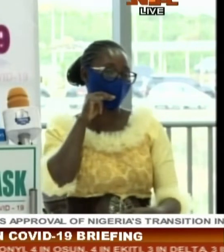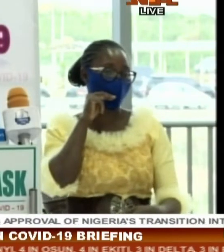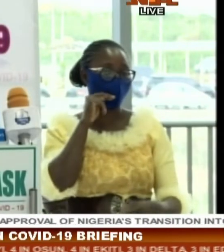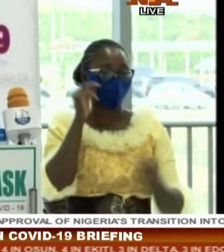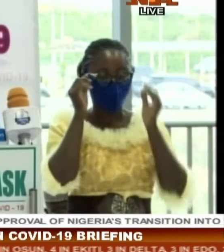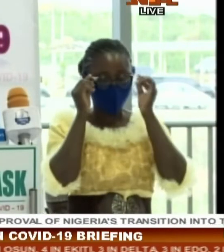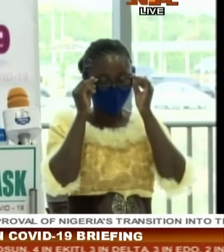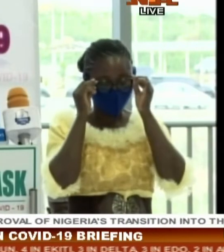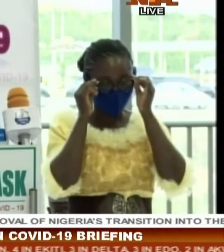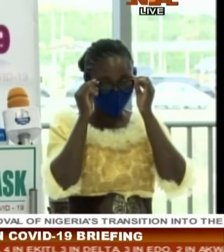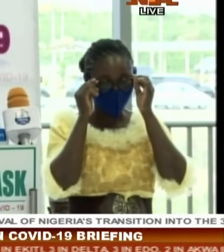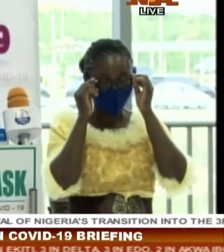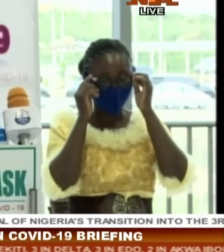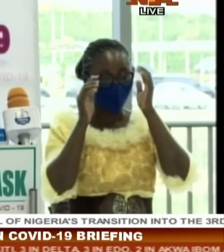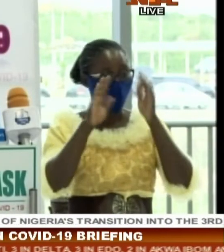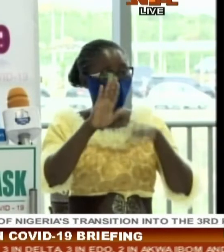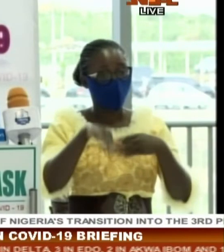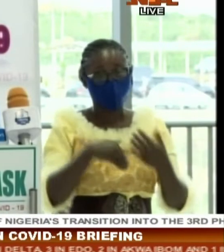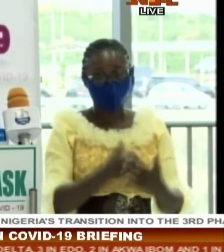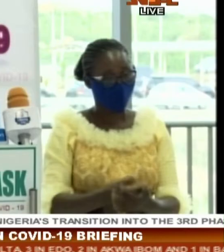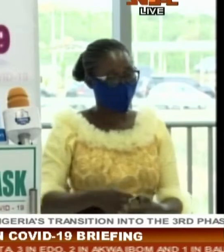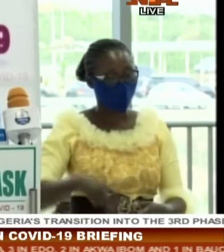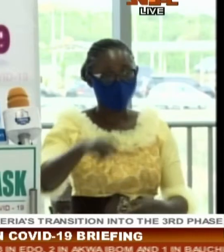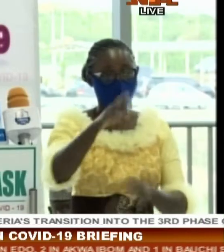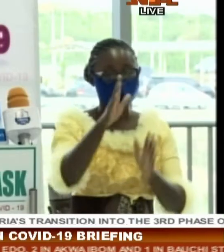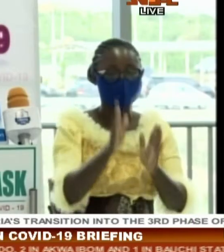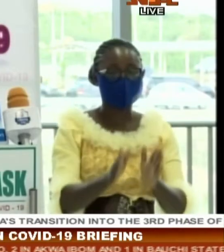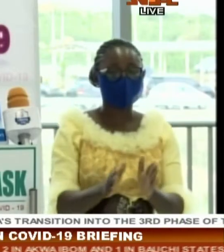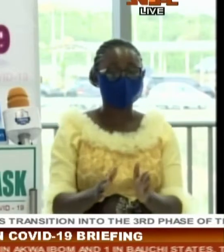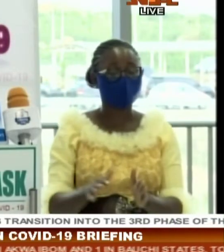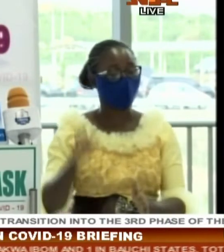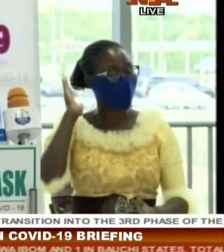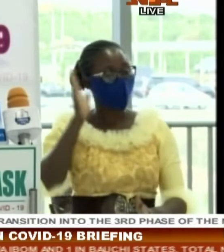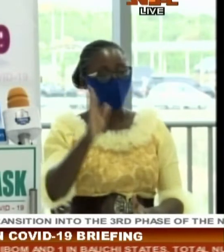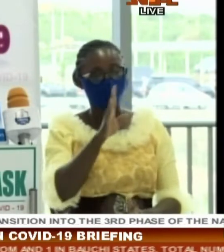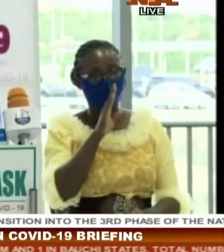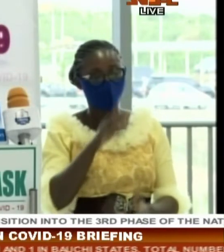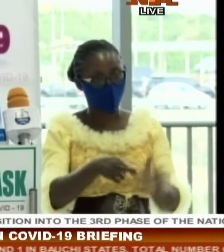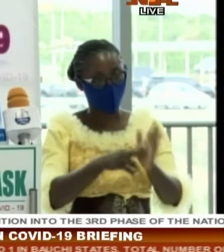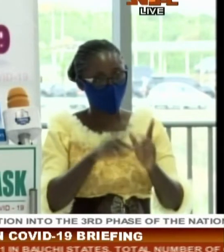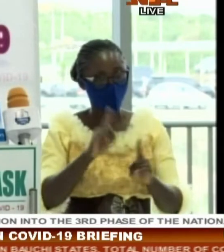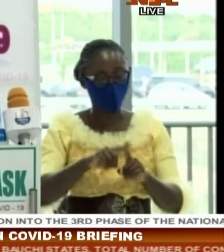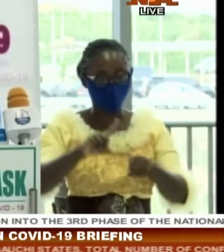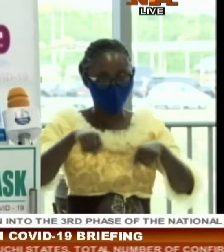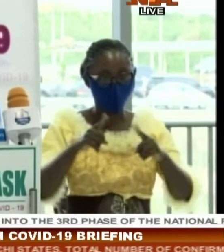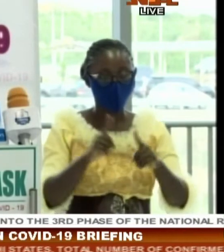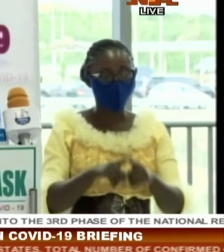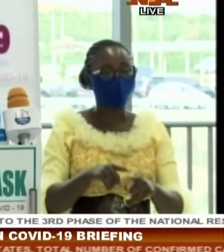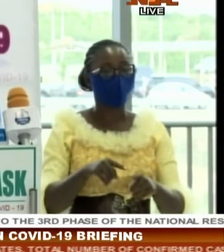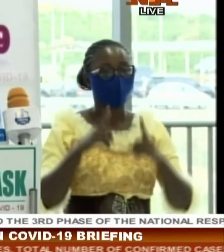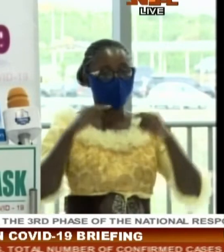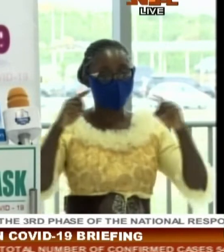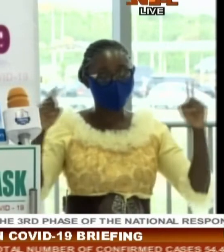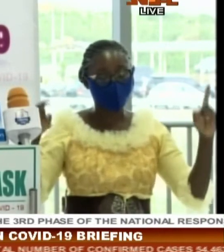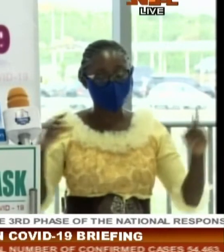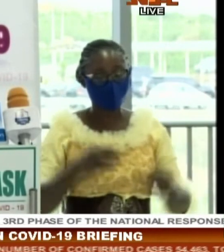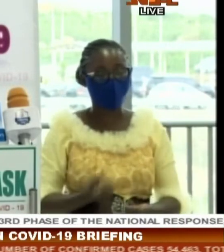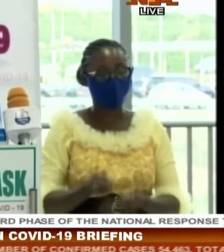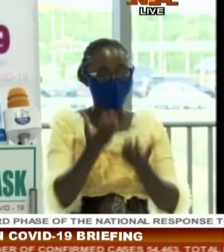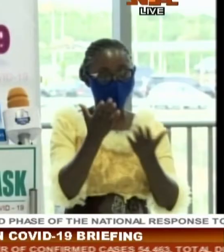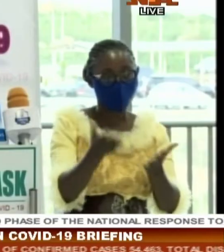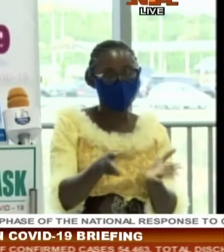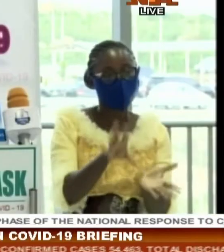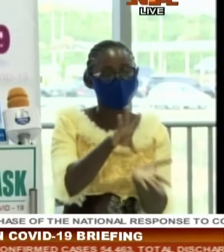all passengers arriving in Nigeria will be required, 1, to go through the routine port health screening and present electronic or print